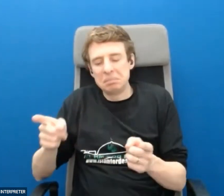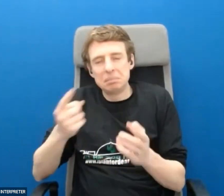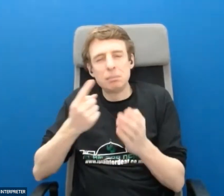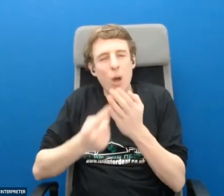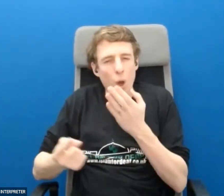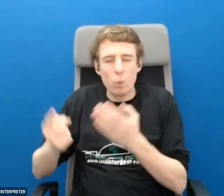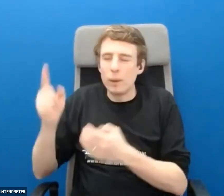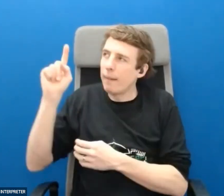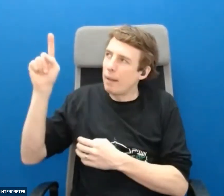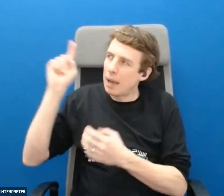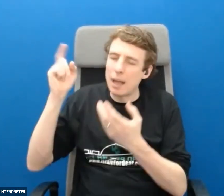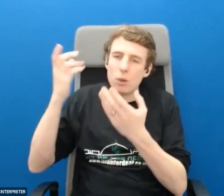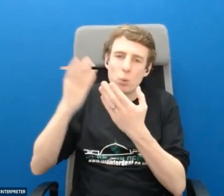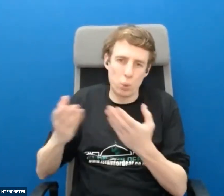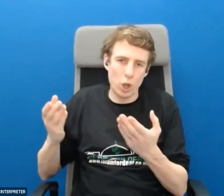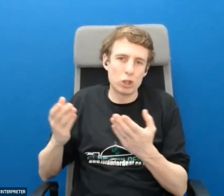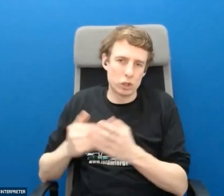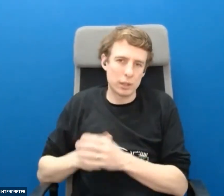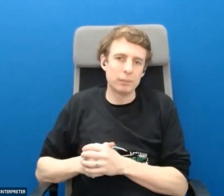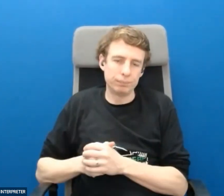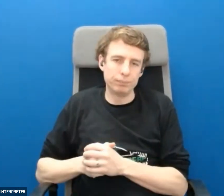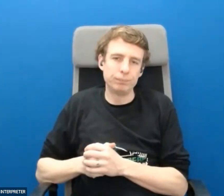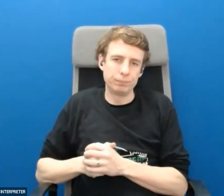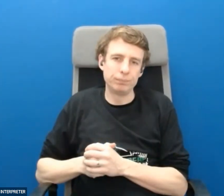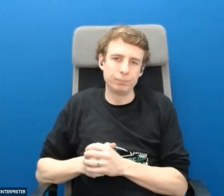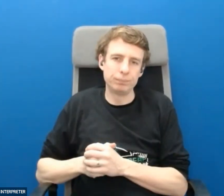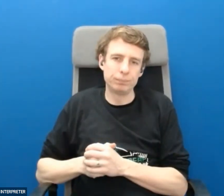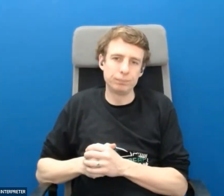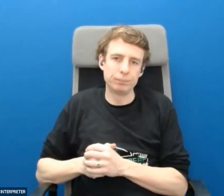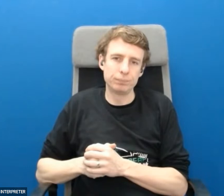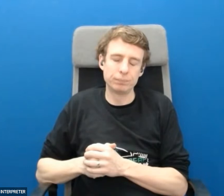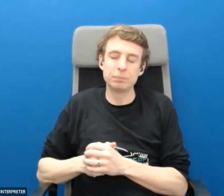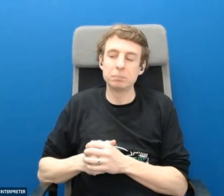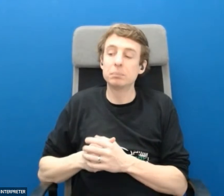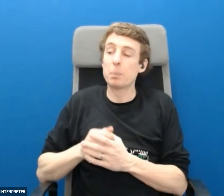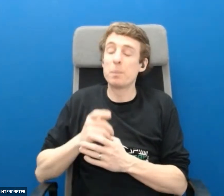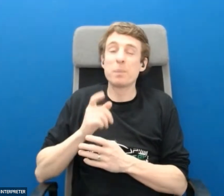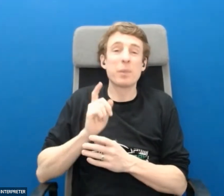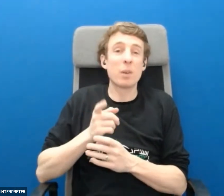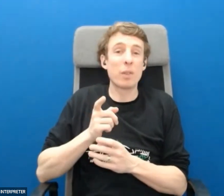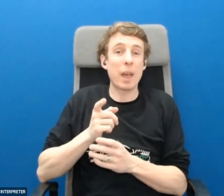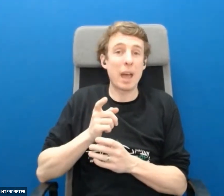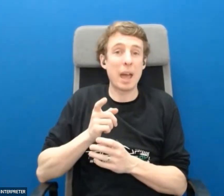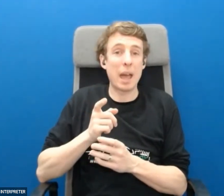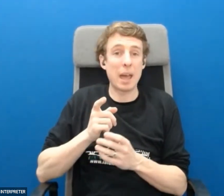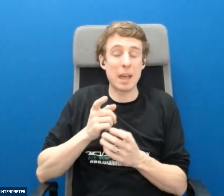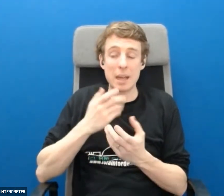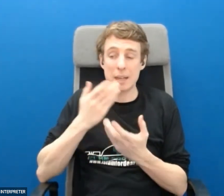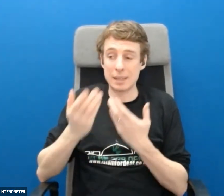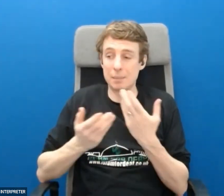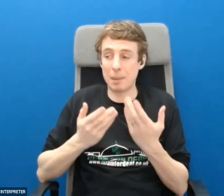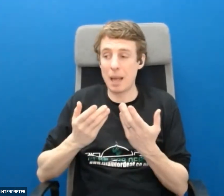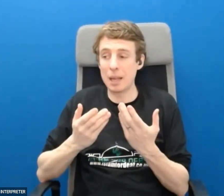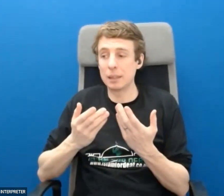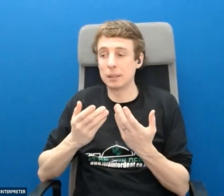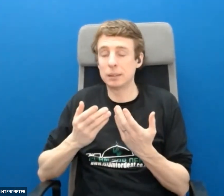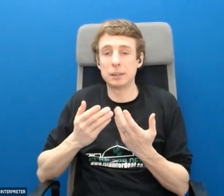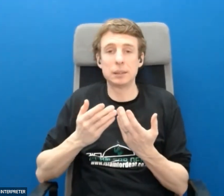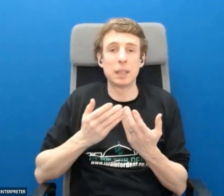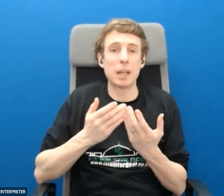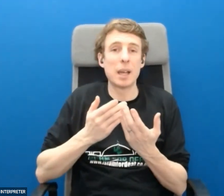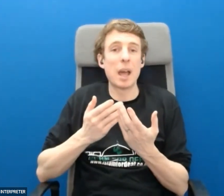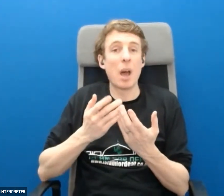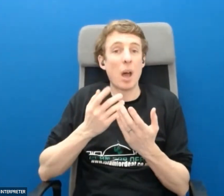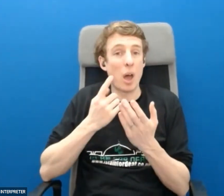and it's the concept that Allah is worshipped alone, but also added to this